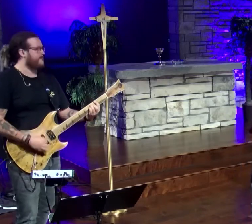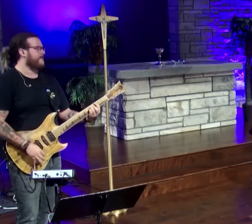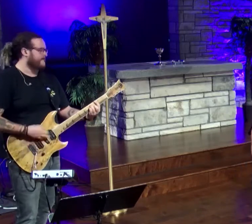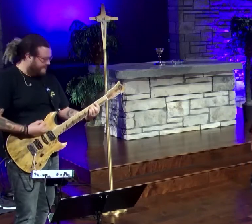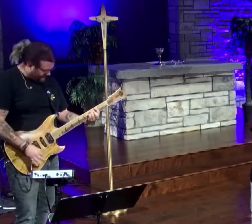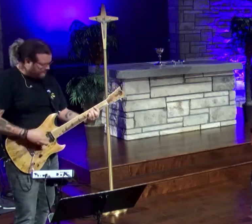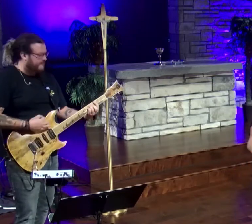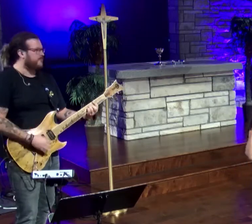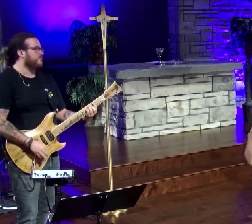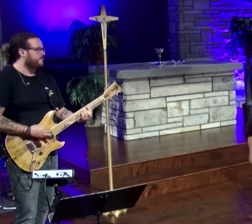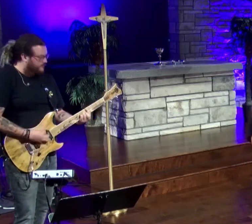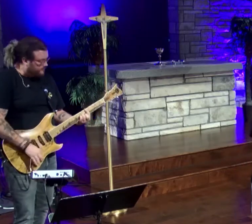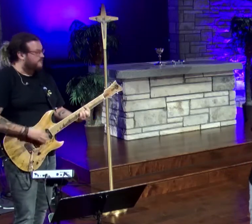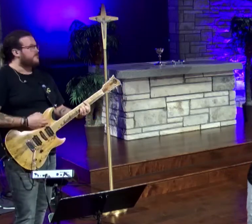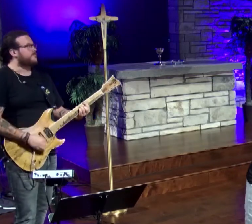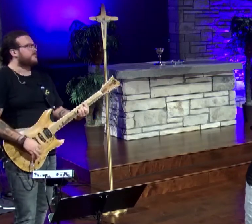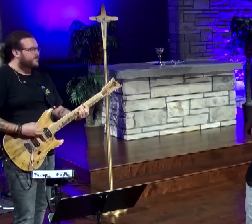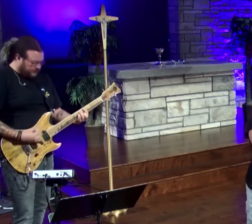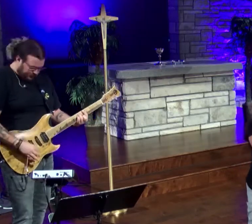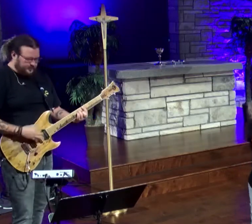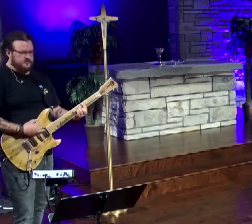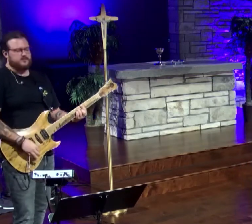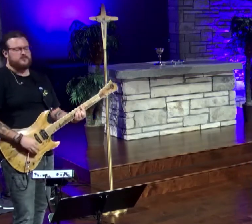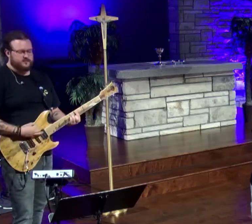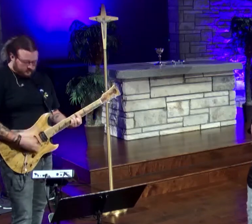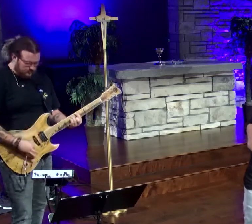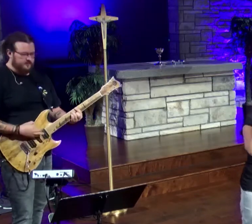church live alive. God will say,